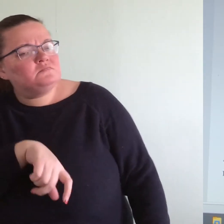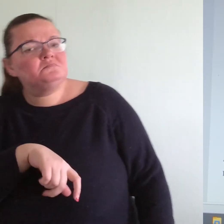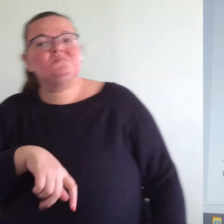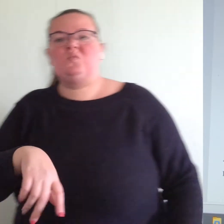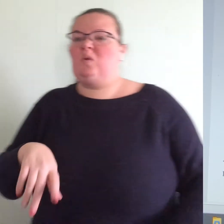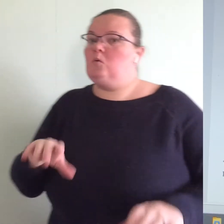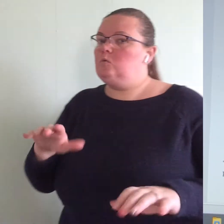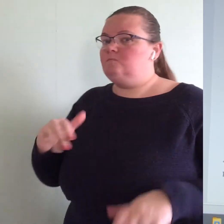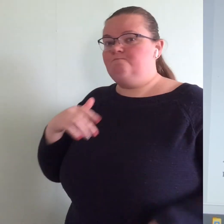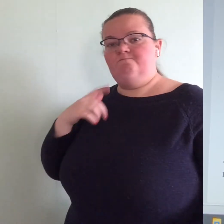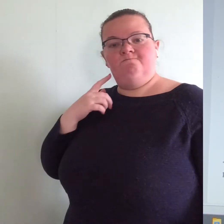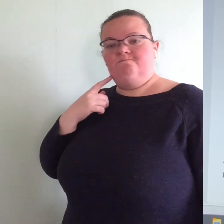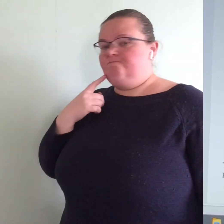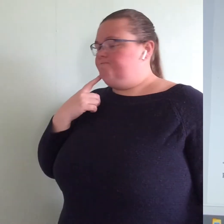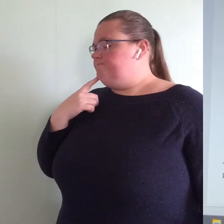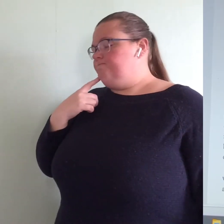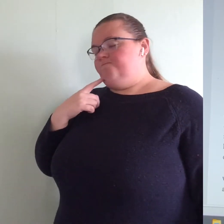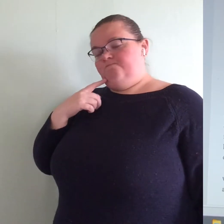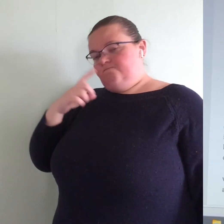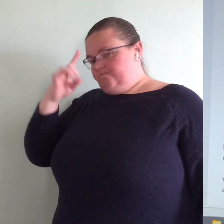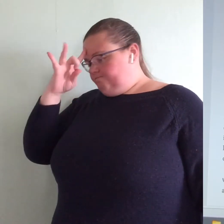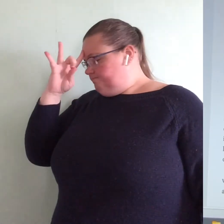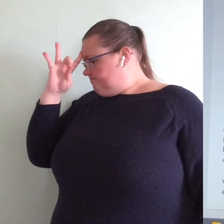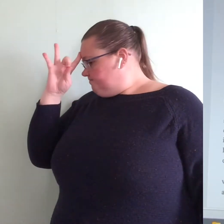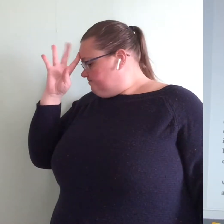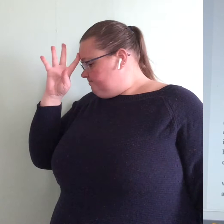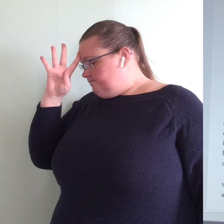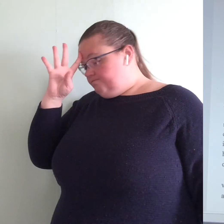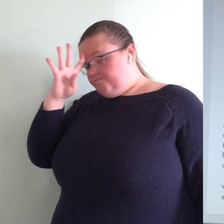that's bad, said Mr. Beaver, shaking his head.